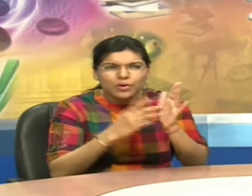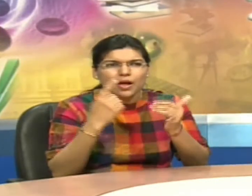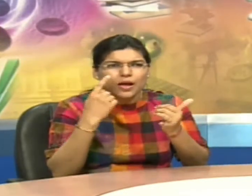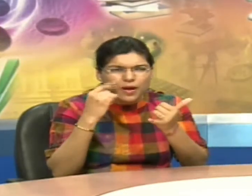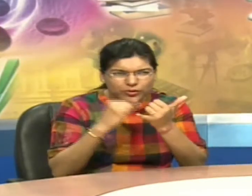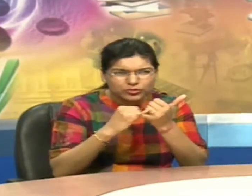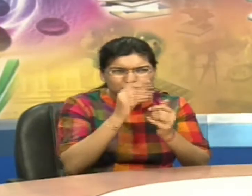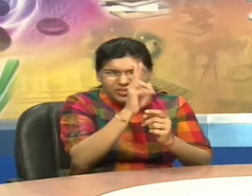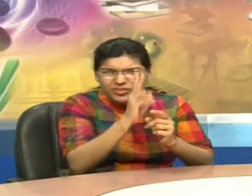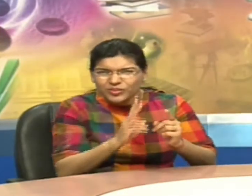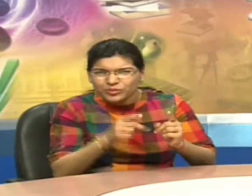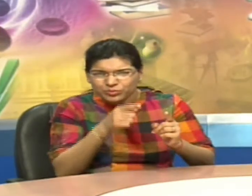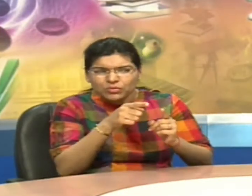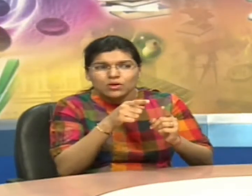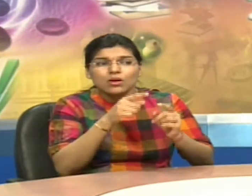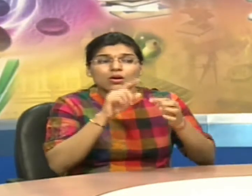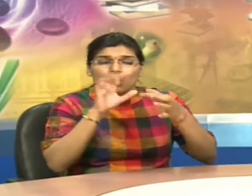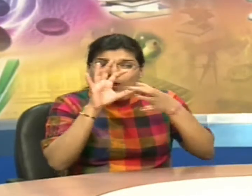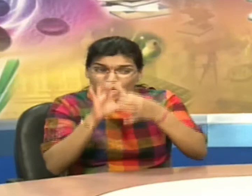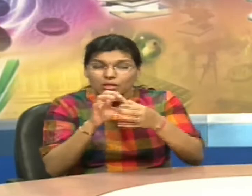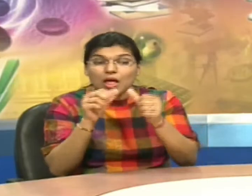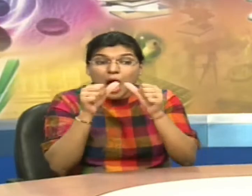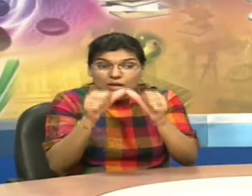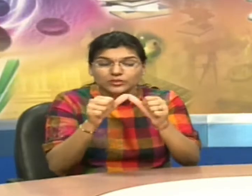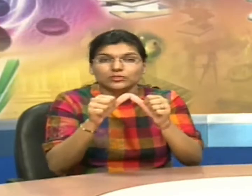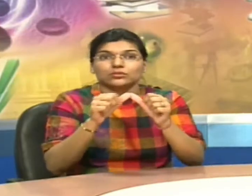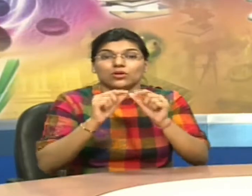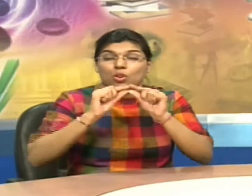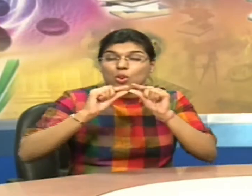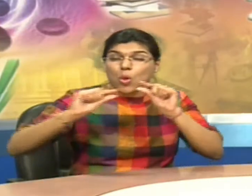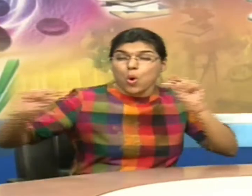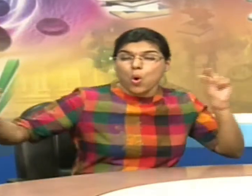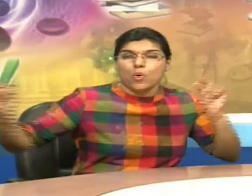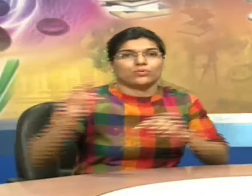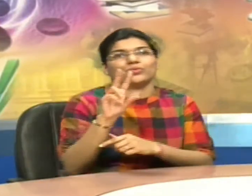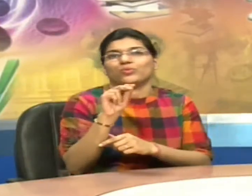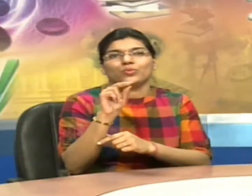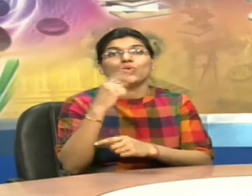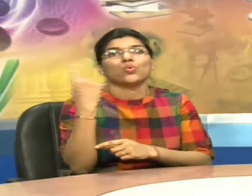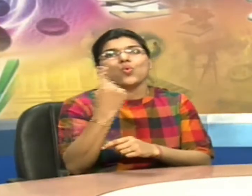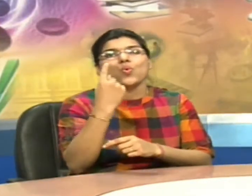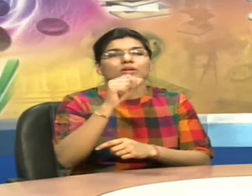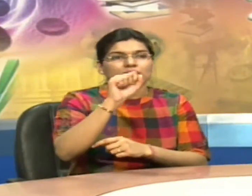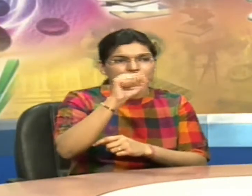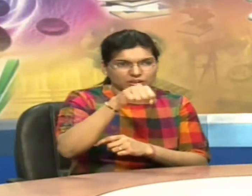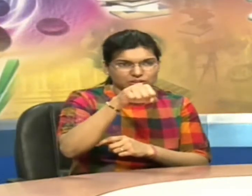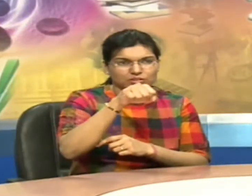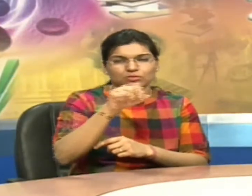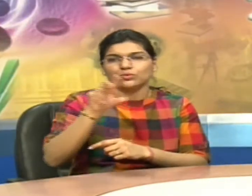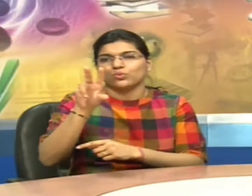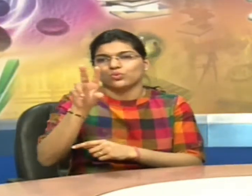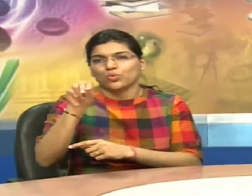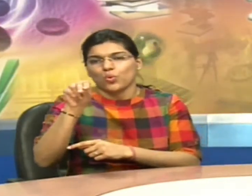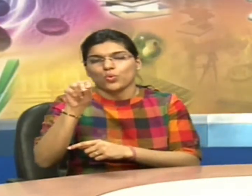It is connected with am, is. Now the answer will not be long. It will be yes or